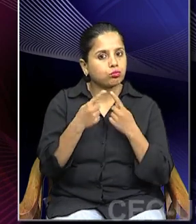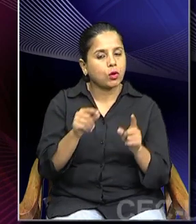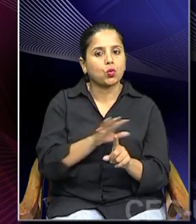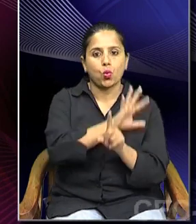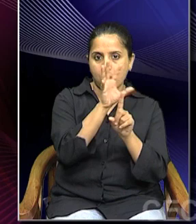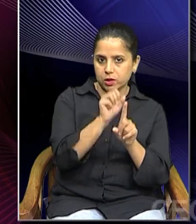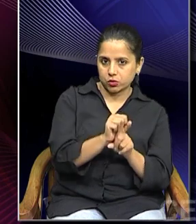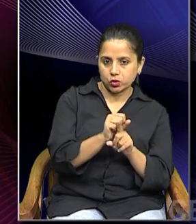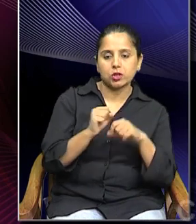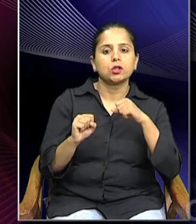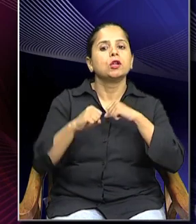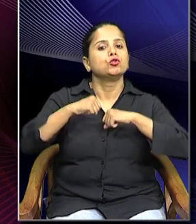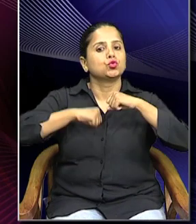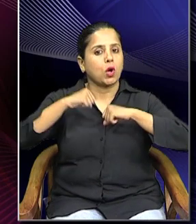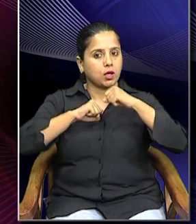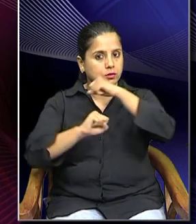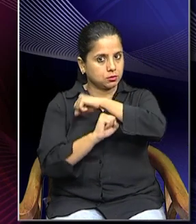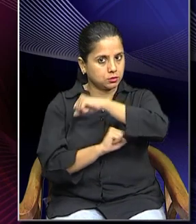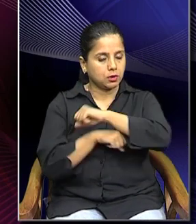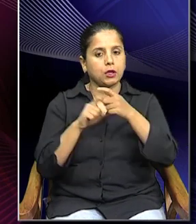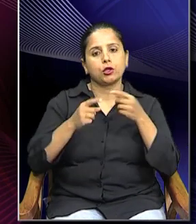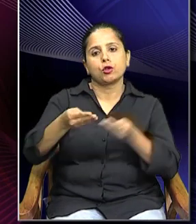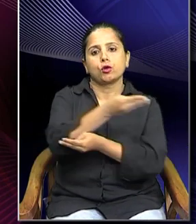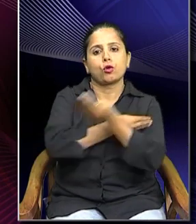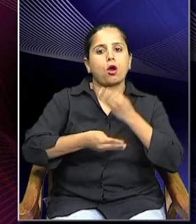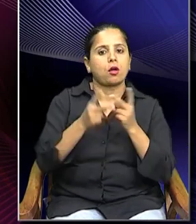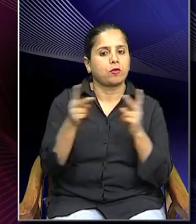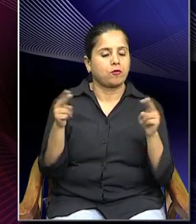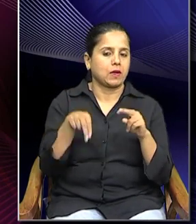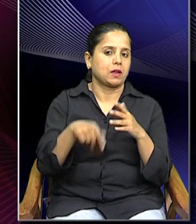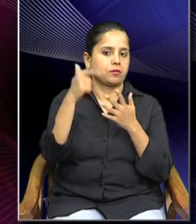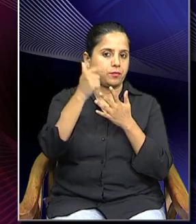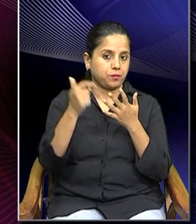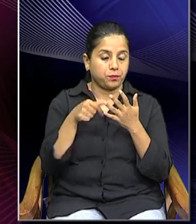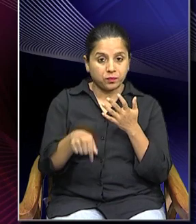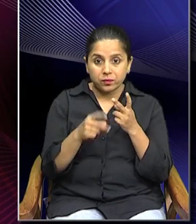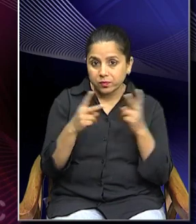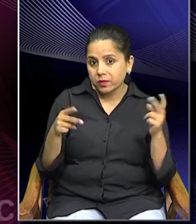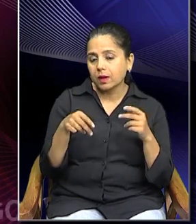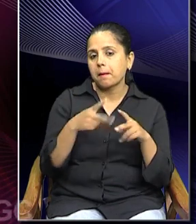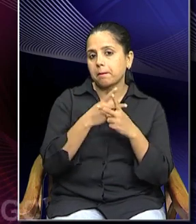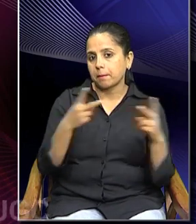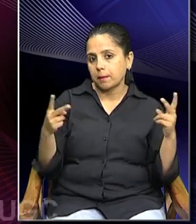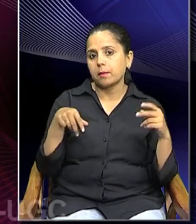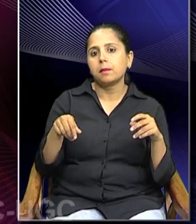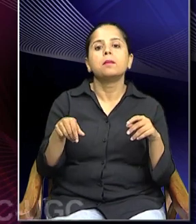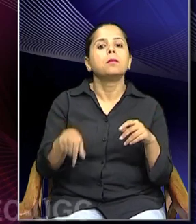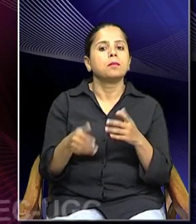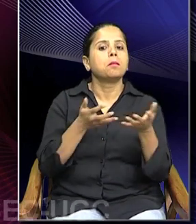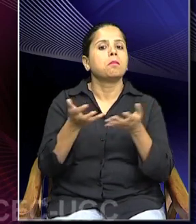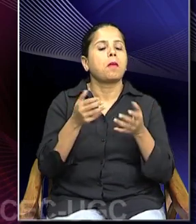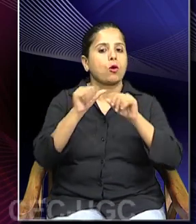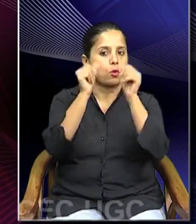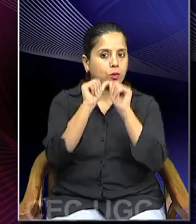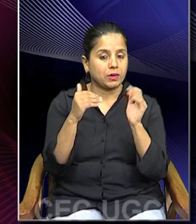cultural, structural and economic factor. So, in this multiple market model,